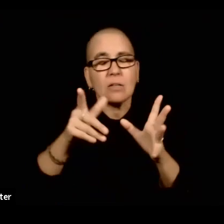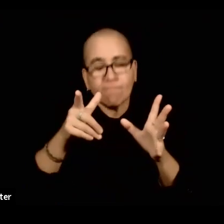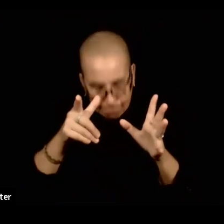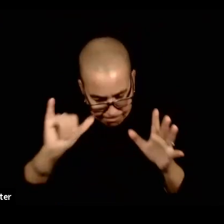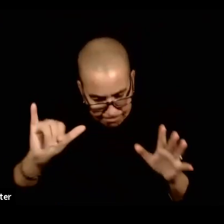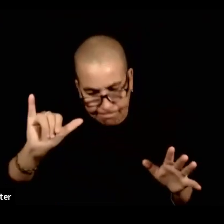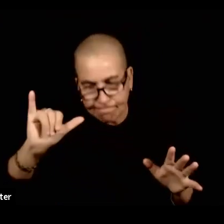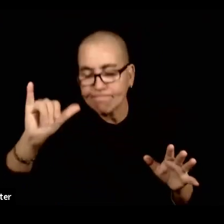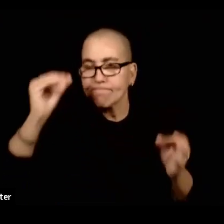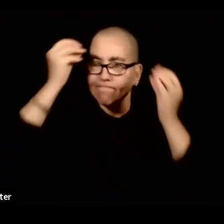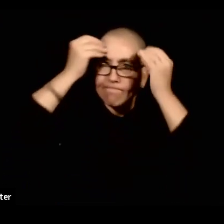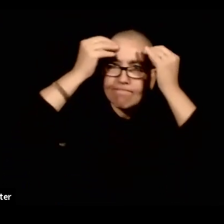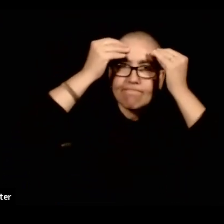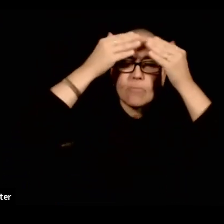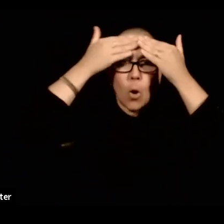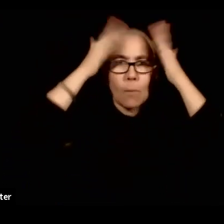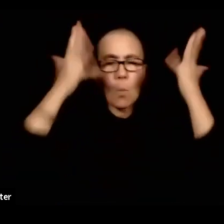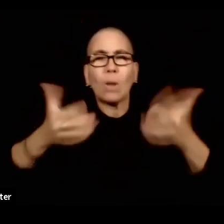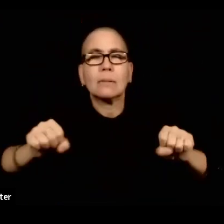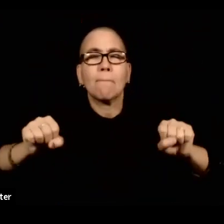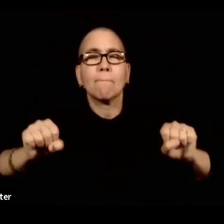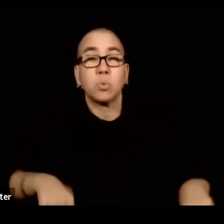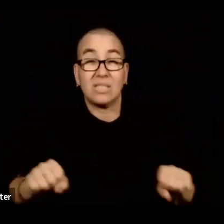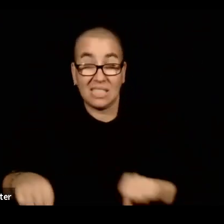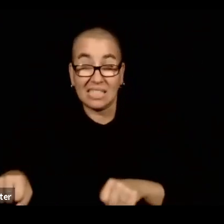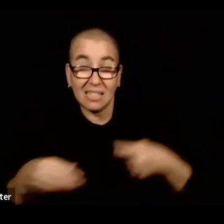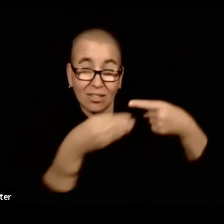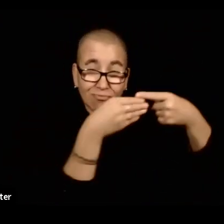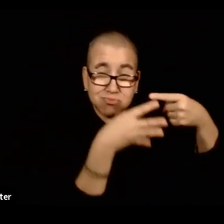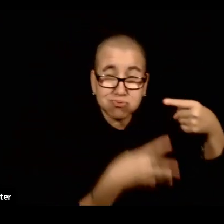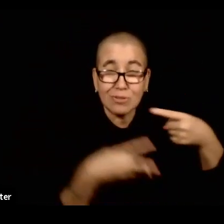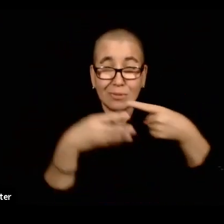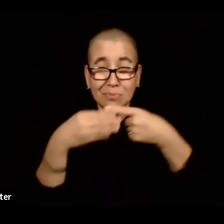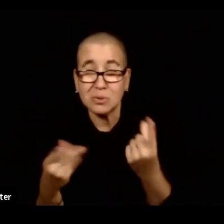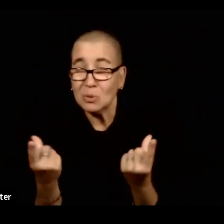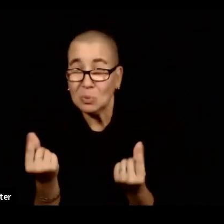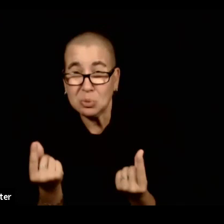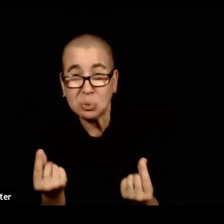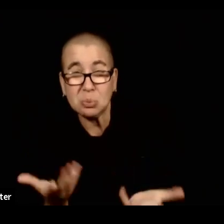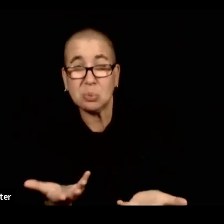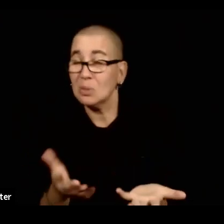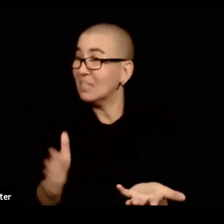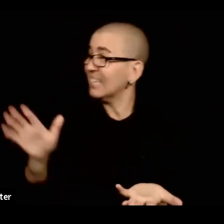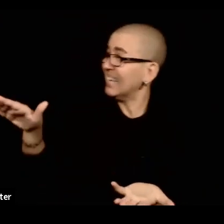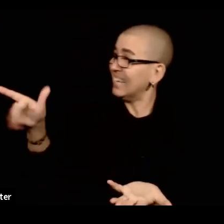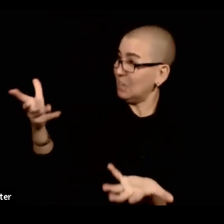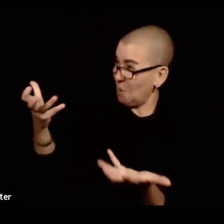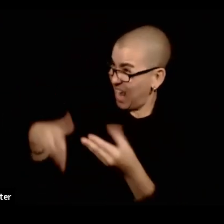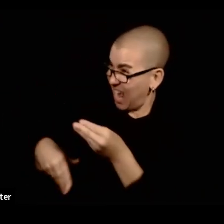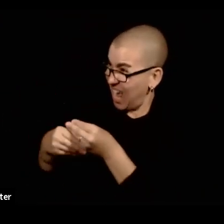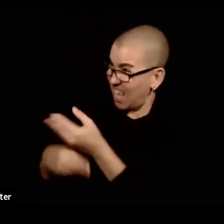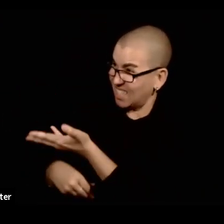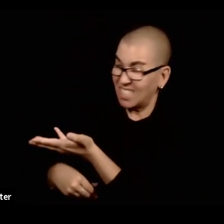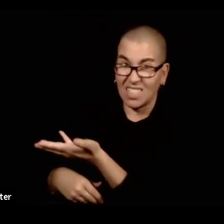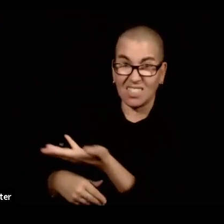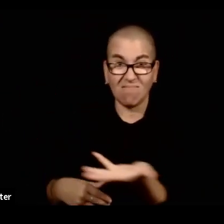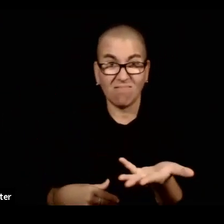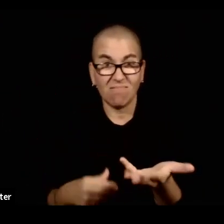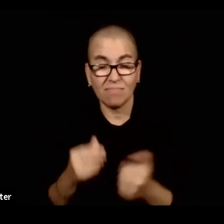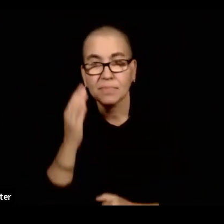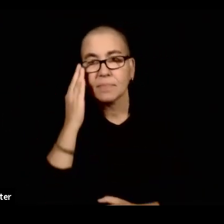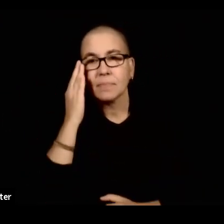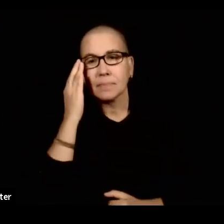Chris, what would you add? Yeah, I think that the issue of aerosolization of the virus is